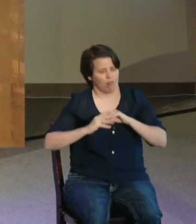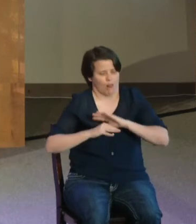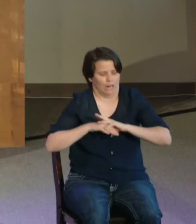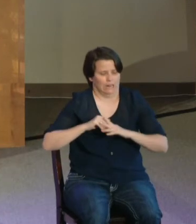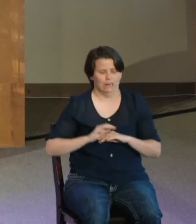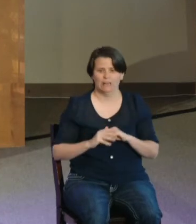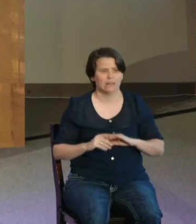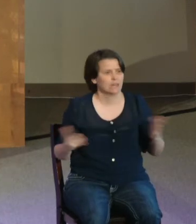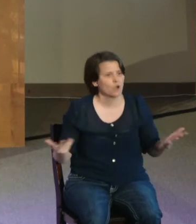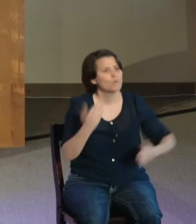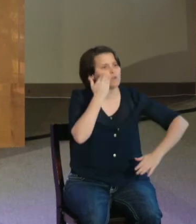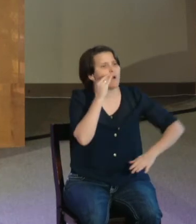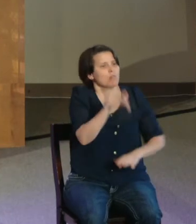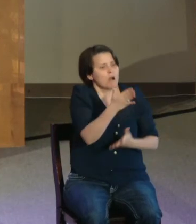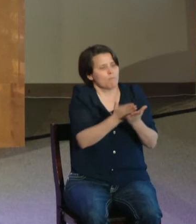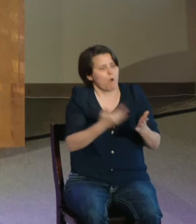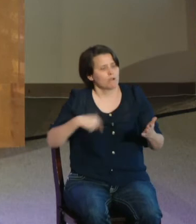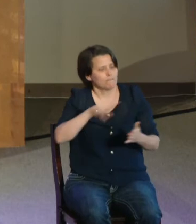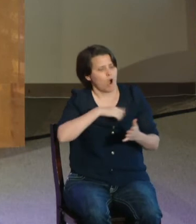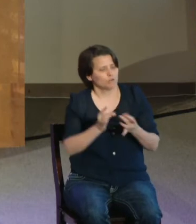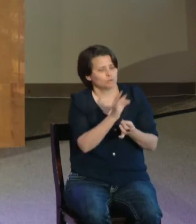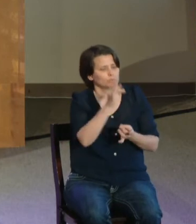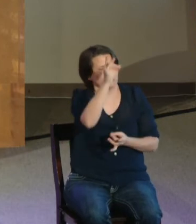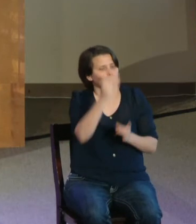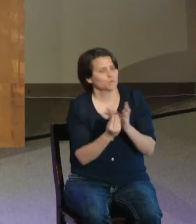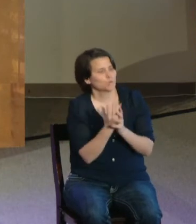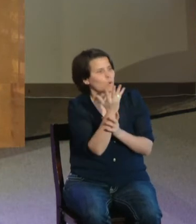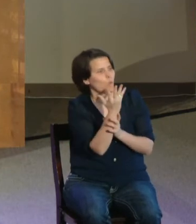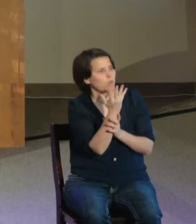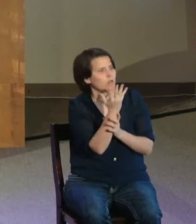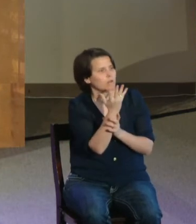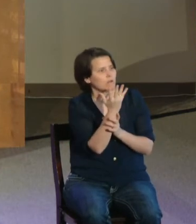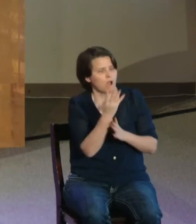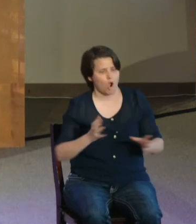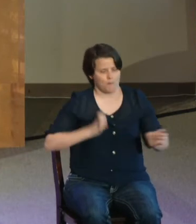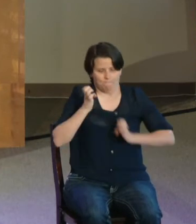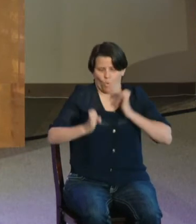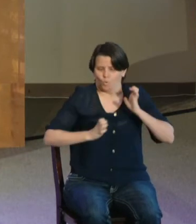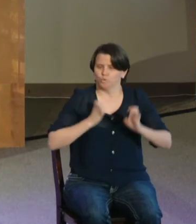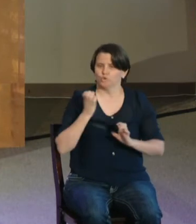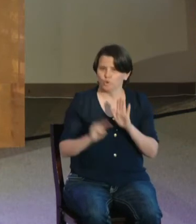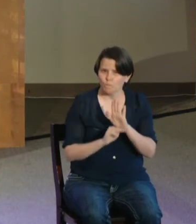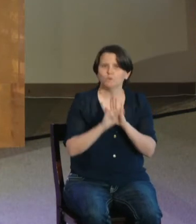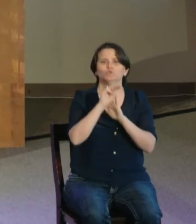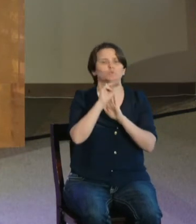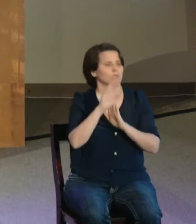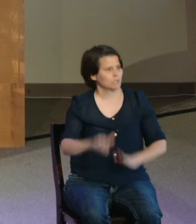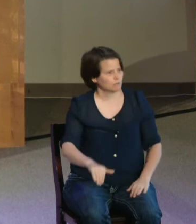of spiritual growth, part of emotional maturity. And guess